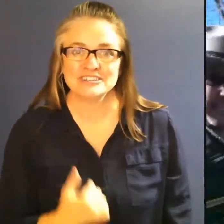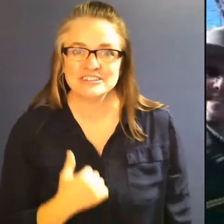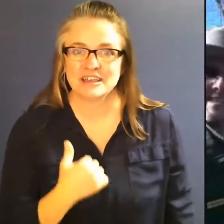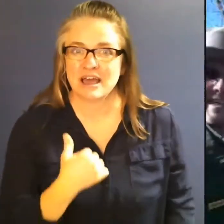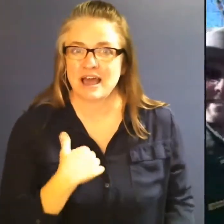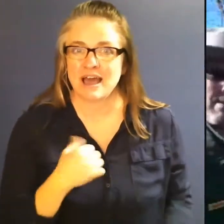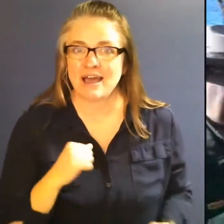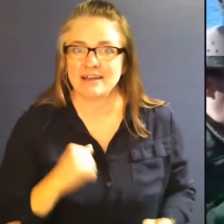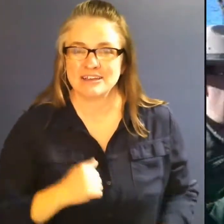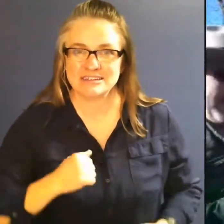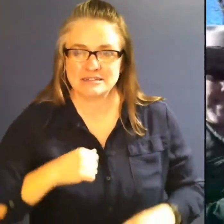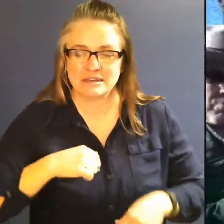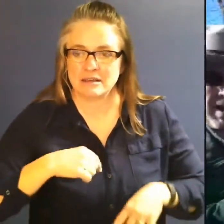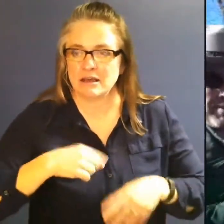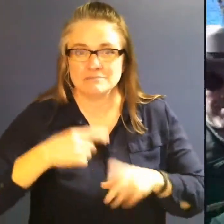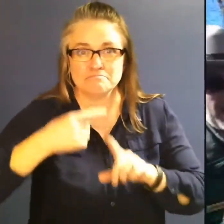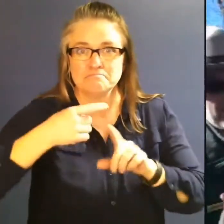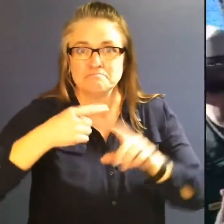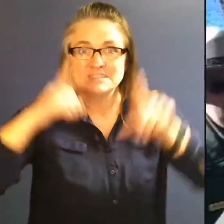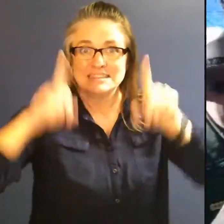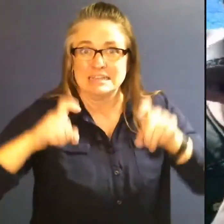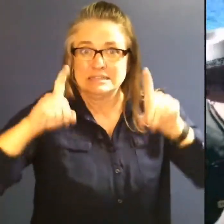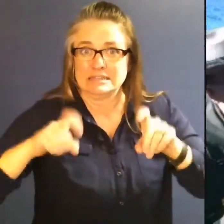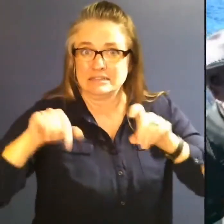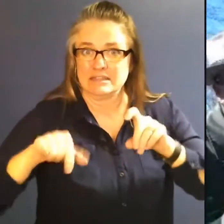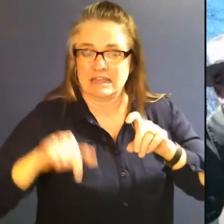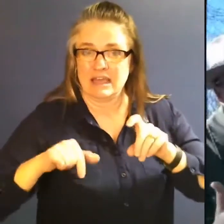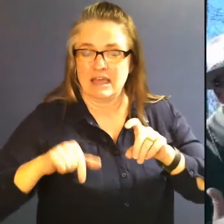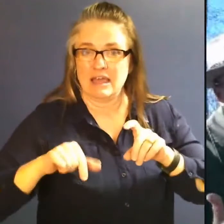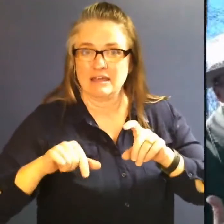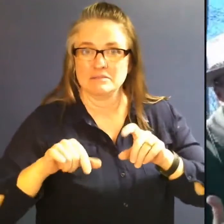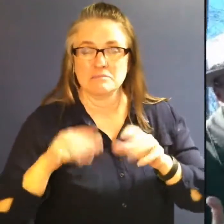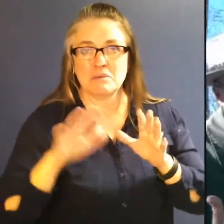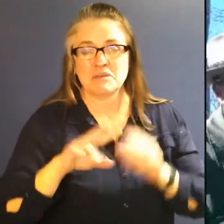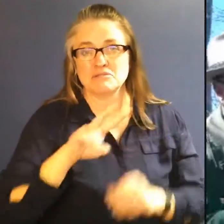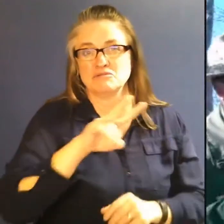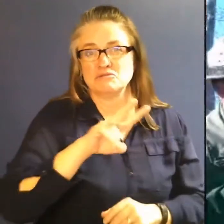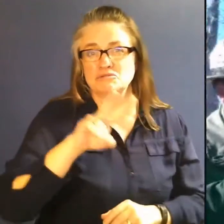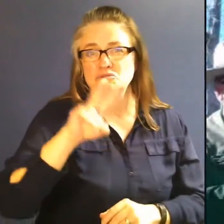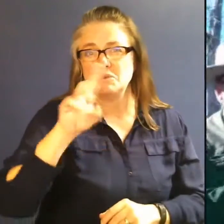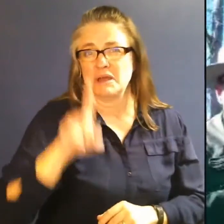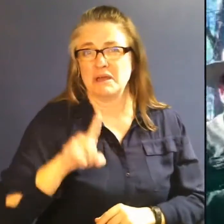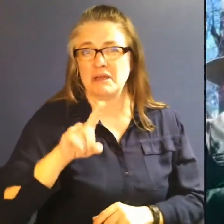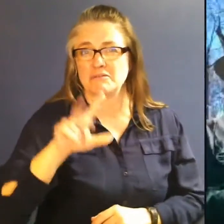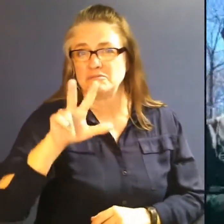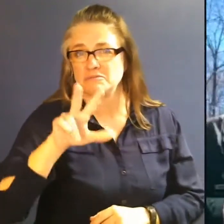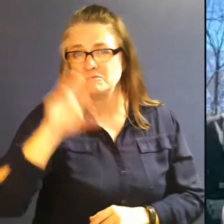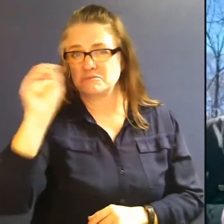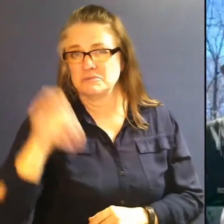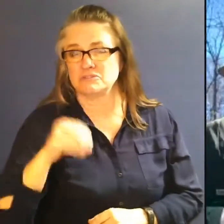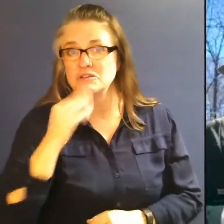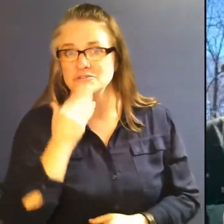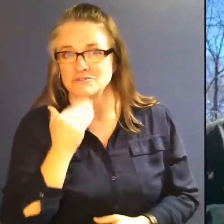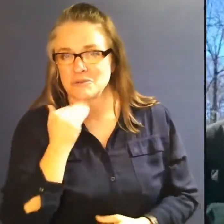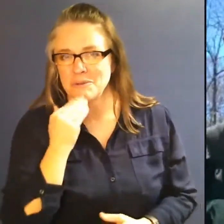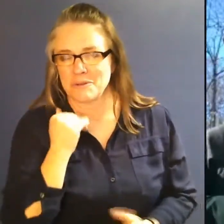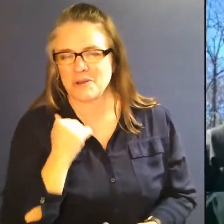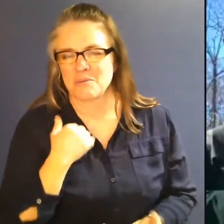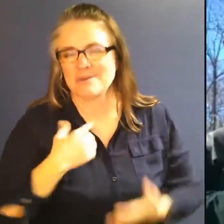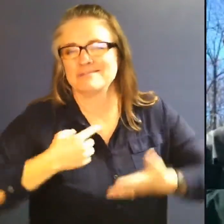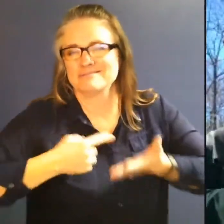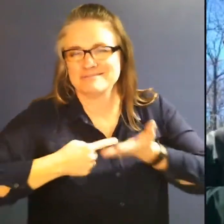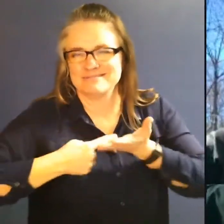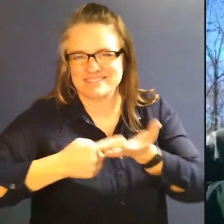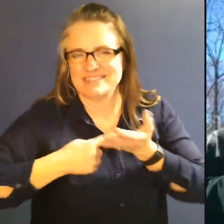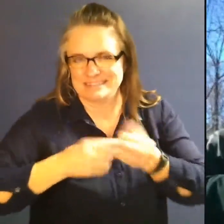to test this. I would say this is probably about maybe 2.5%, 3% sugar, which is really neat. And we'll talk a little bit more about